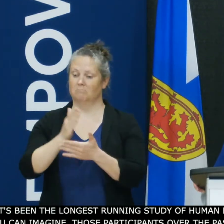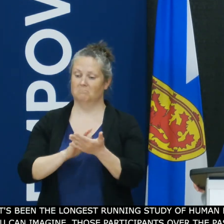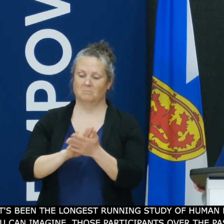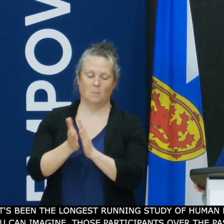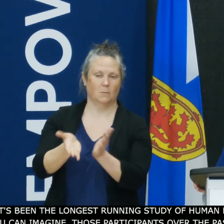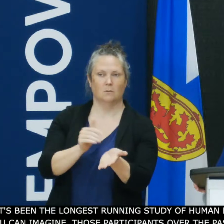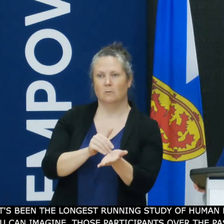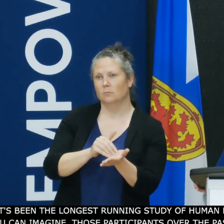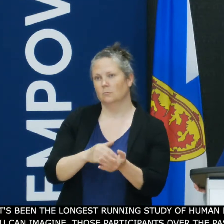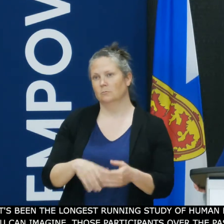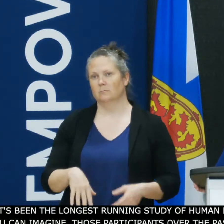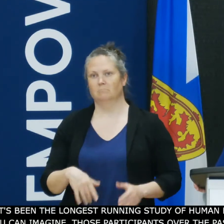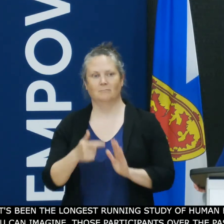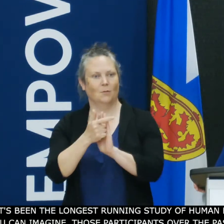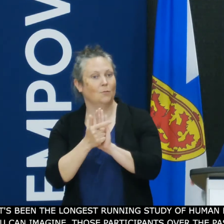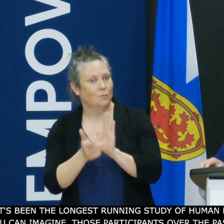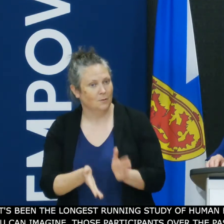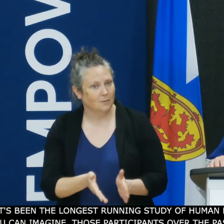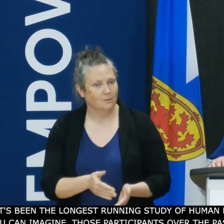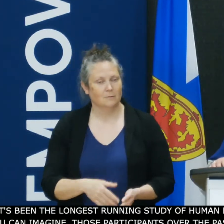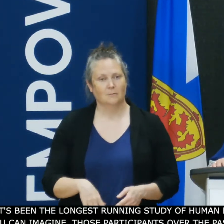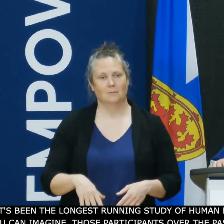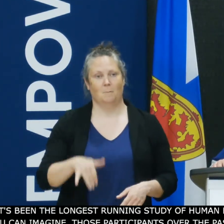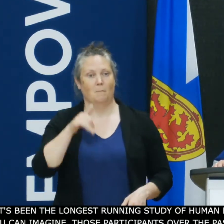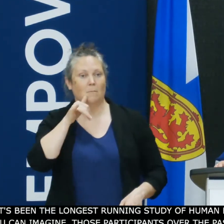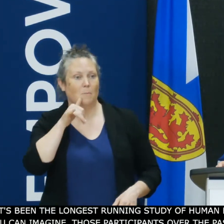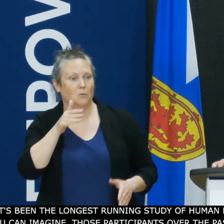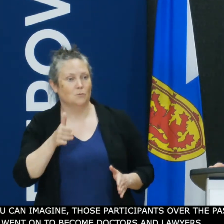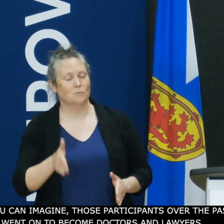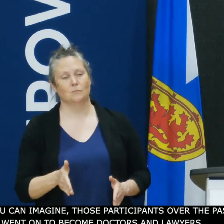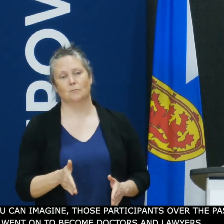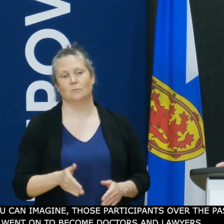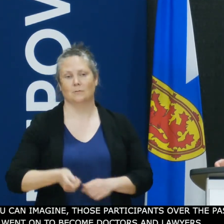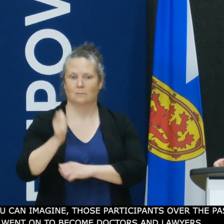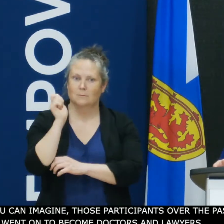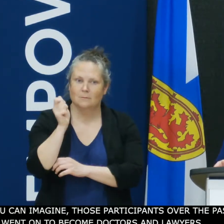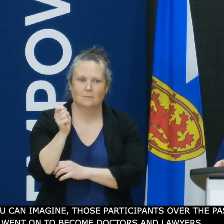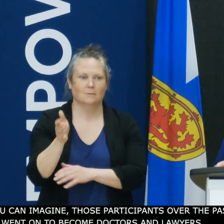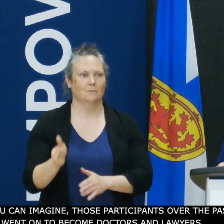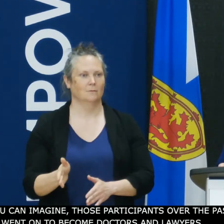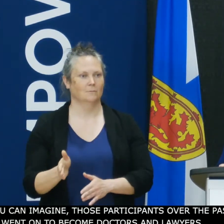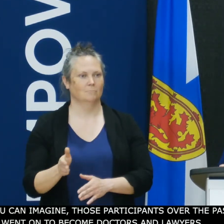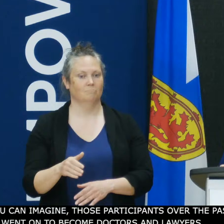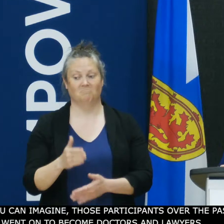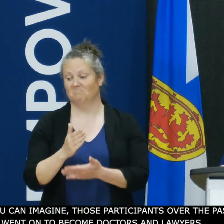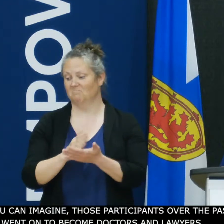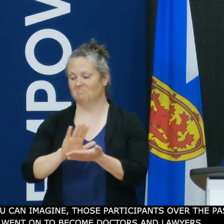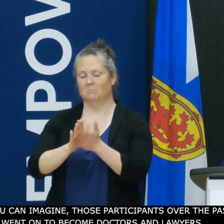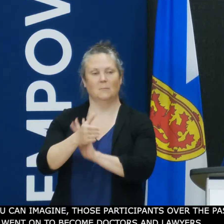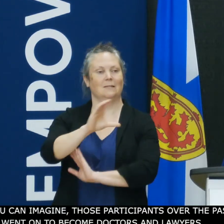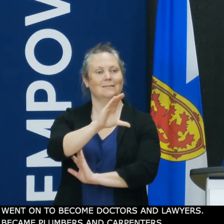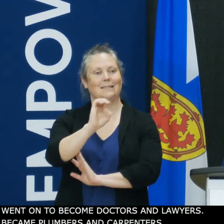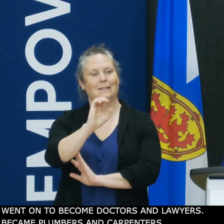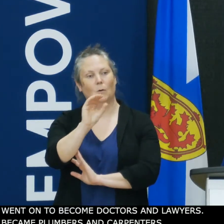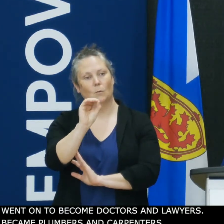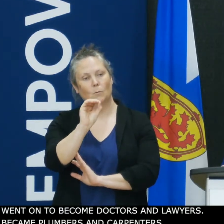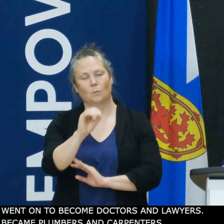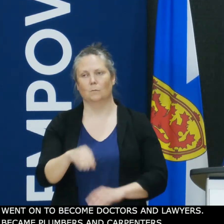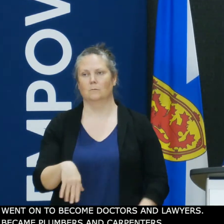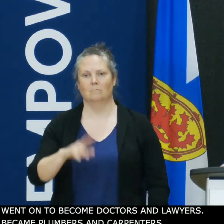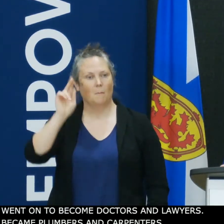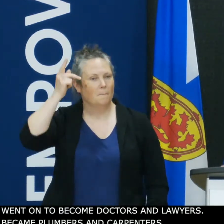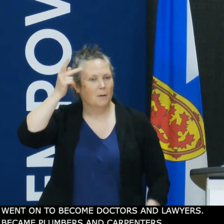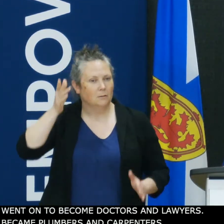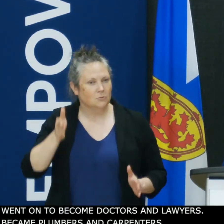and lawyers, some became plumbers and carpenters, some became CEOs, and some became politicians, with